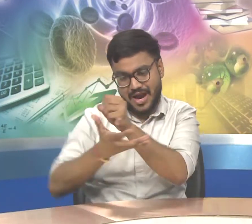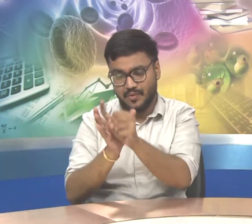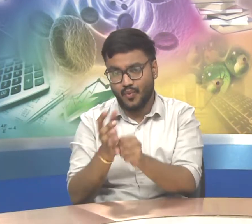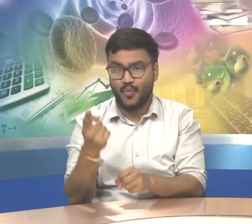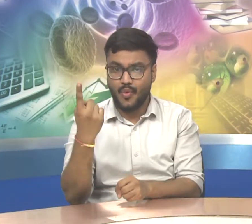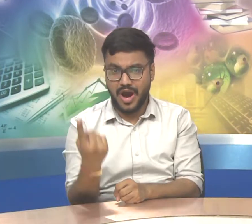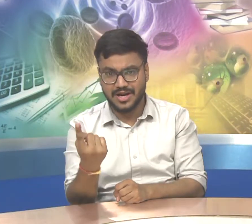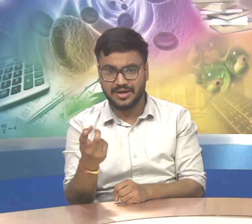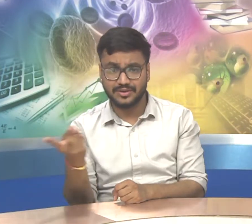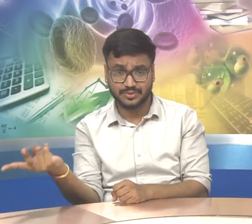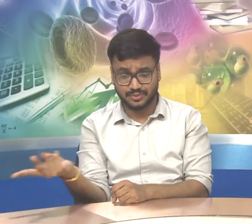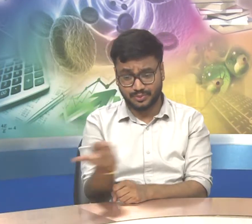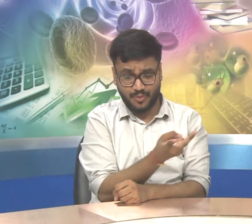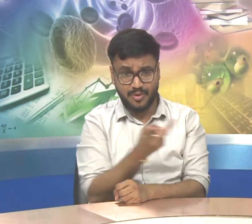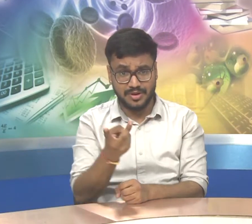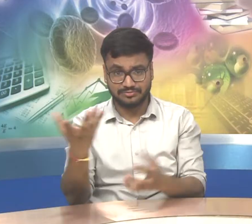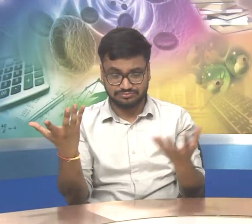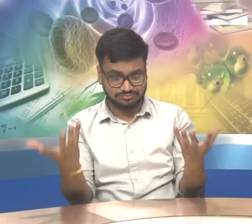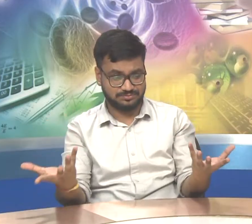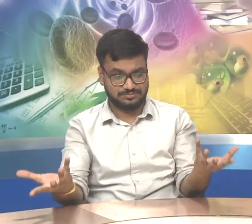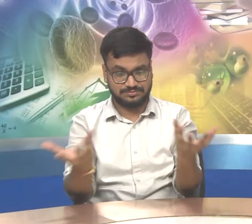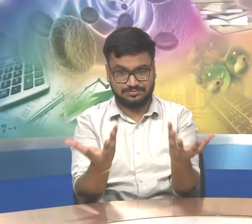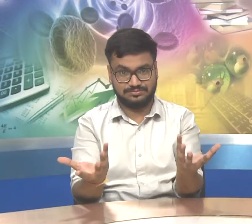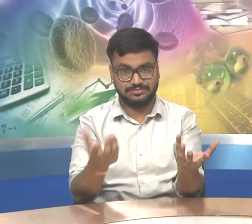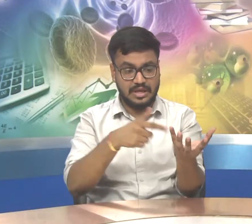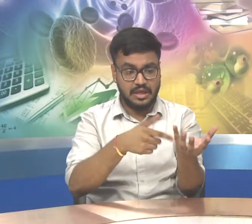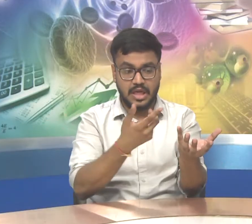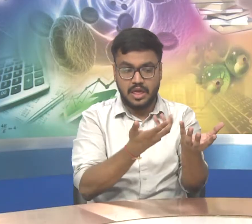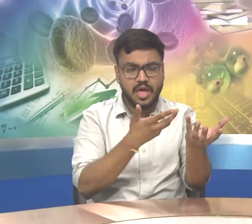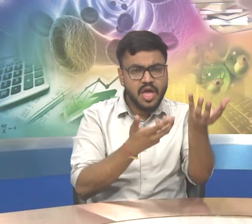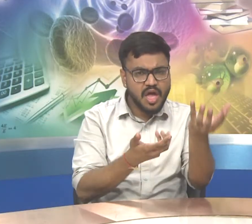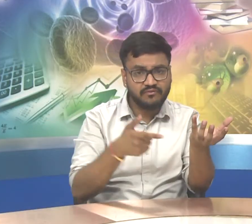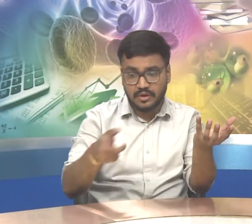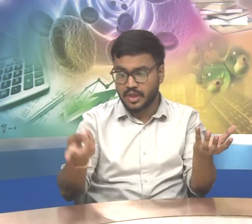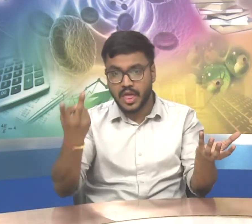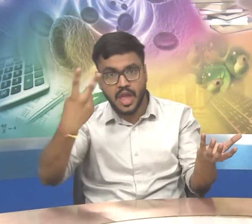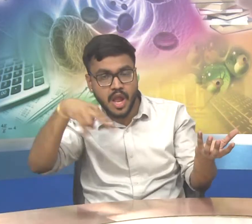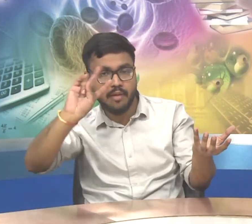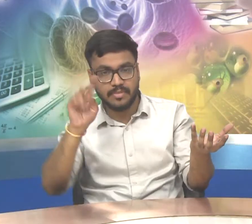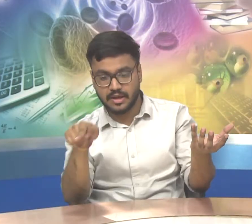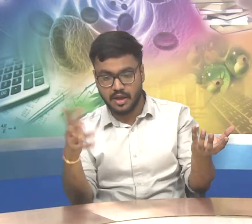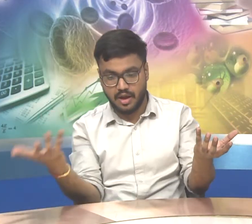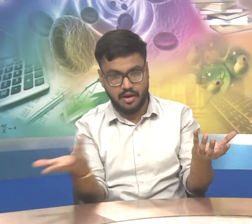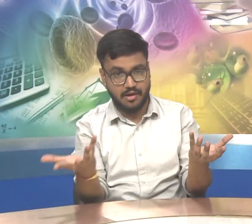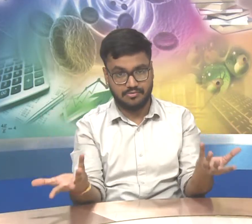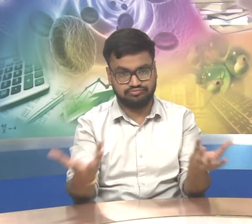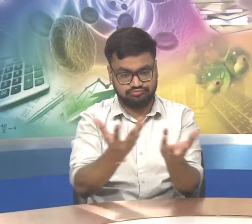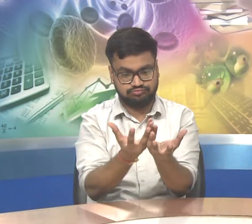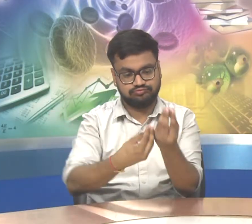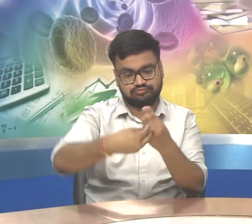oxygen atom. And combining them, we can get our water,